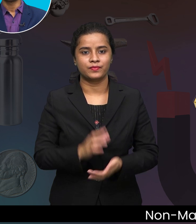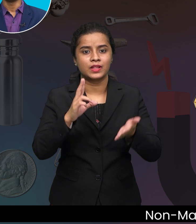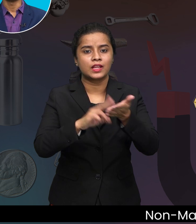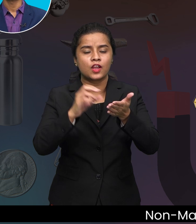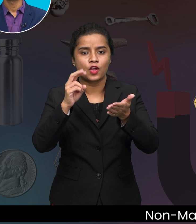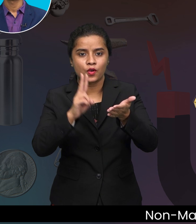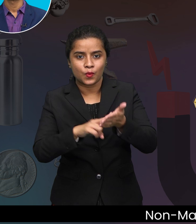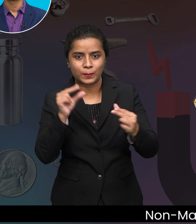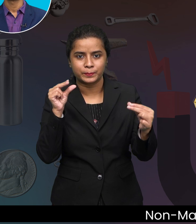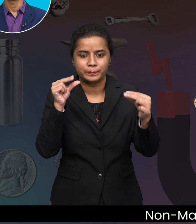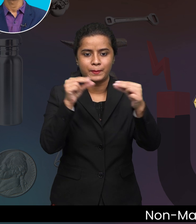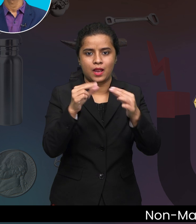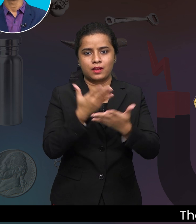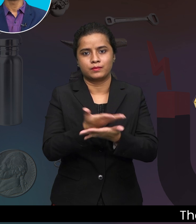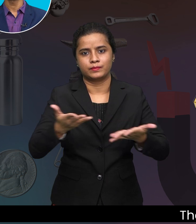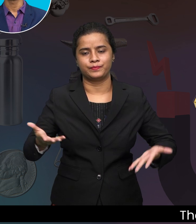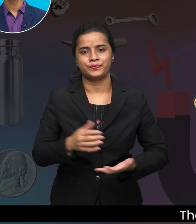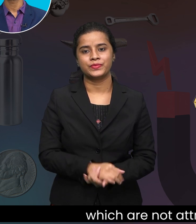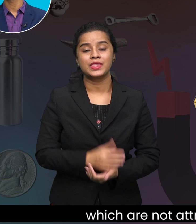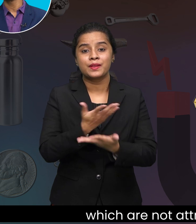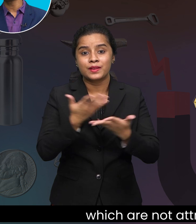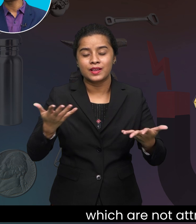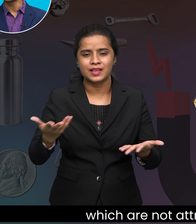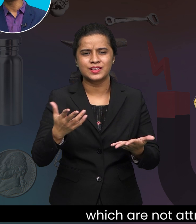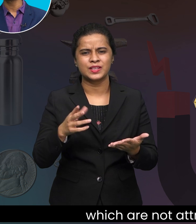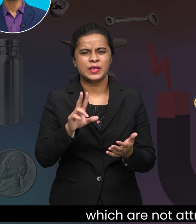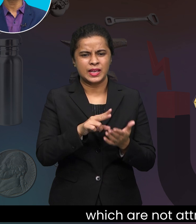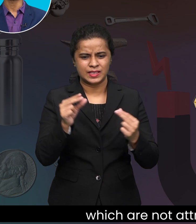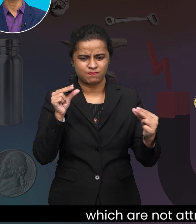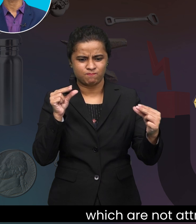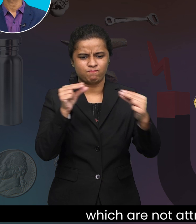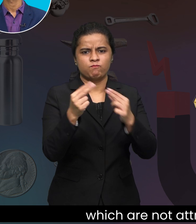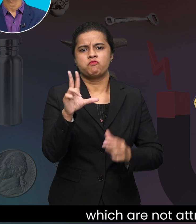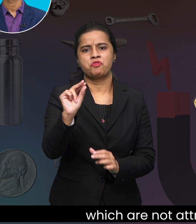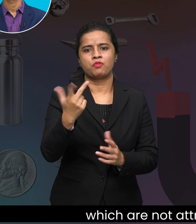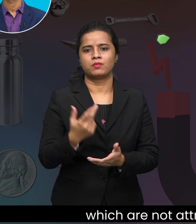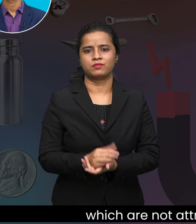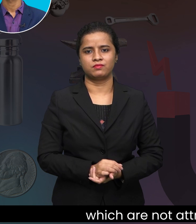Non-magnetic materials, the materials which are not attracted towards a magnet.